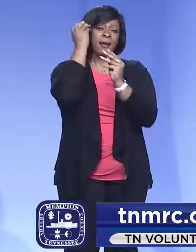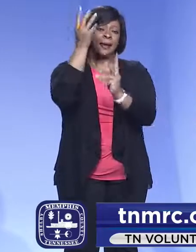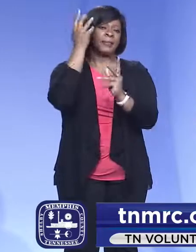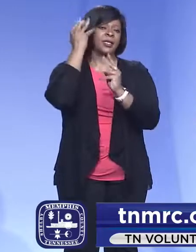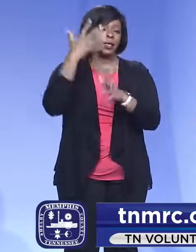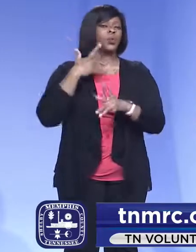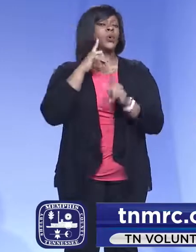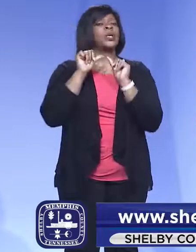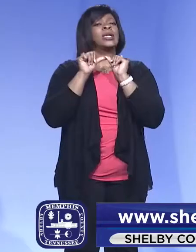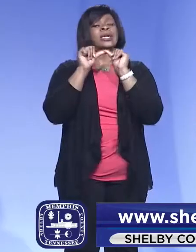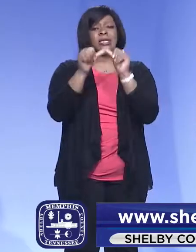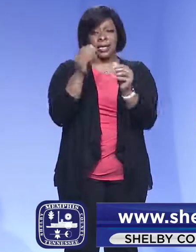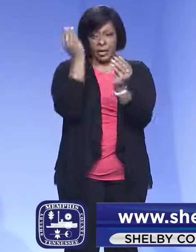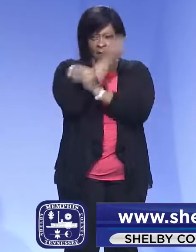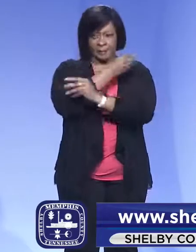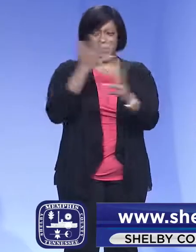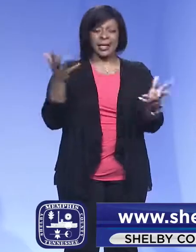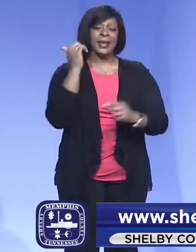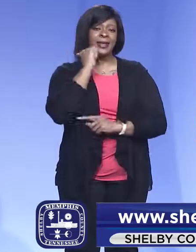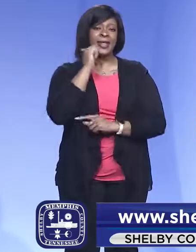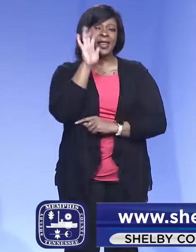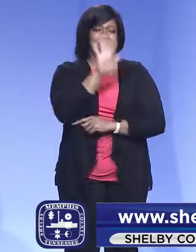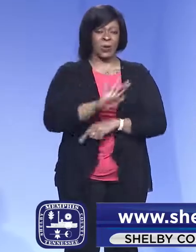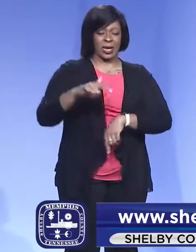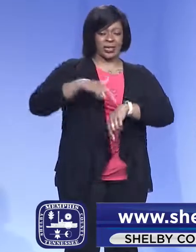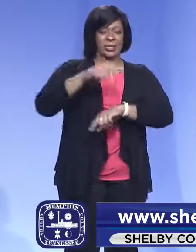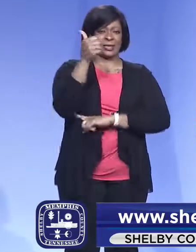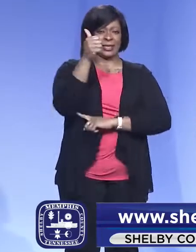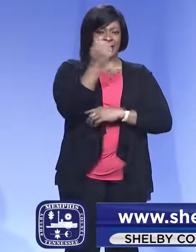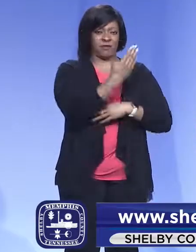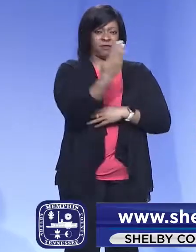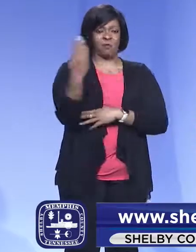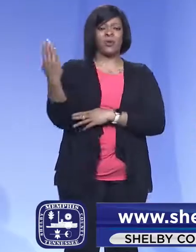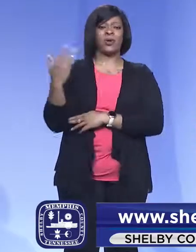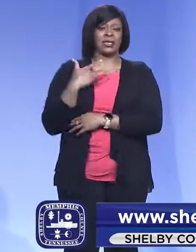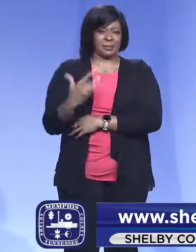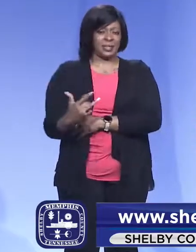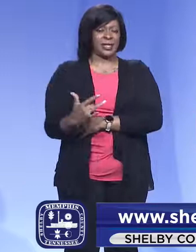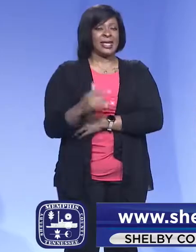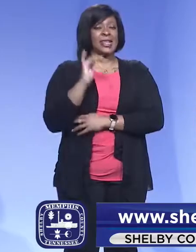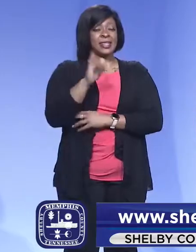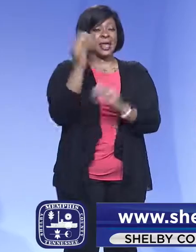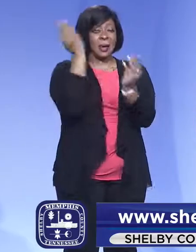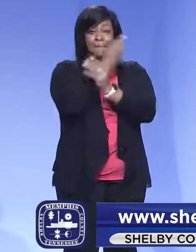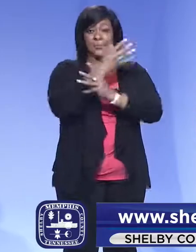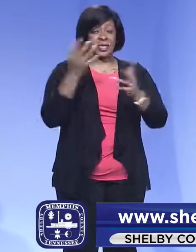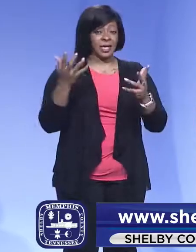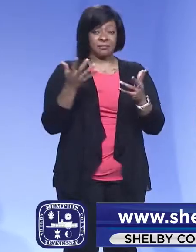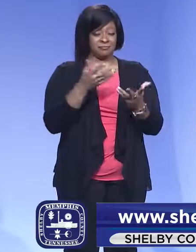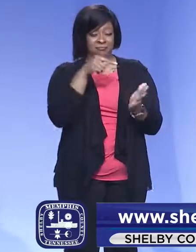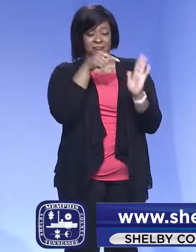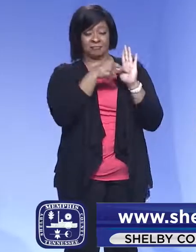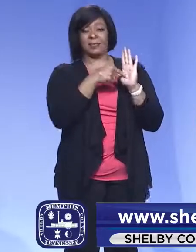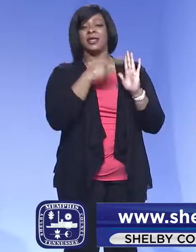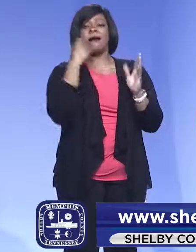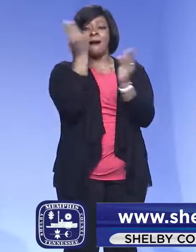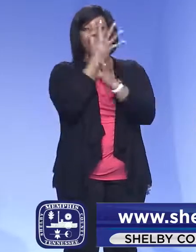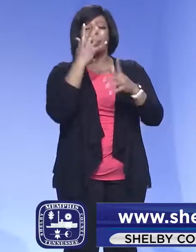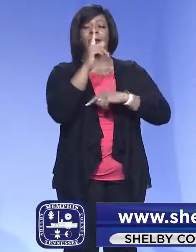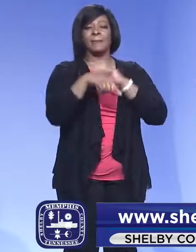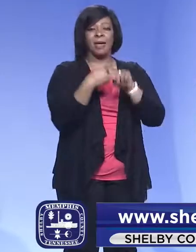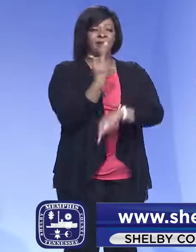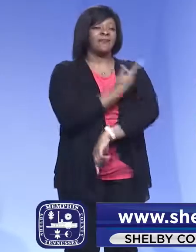will continue to release that update around 10 every morning. And in that update, we will include updates